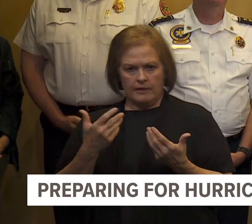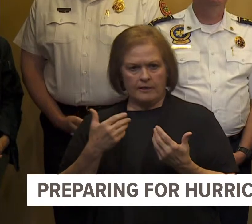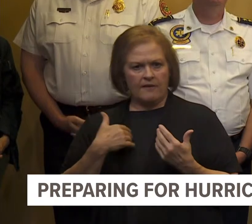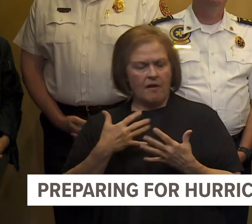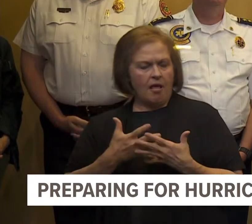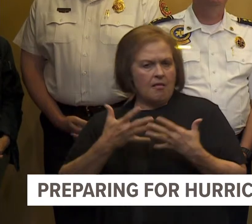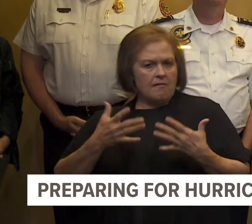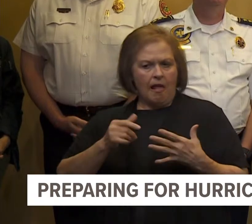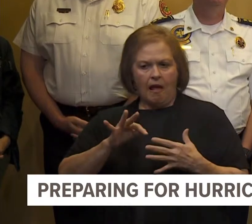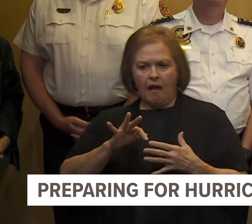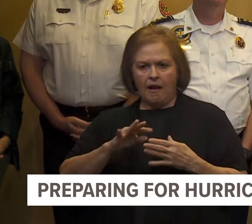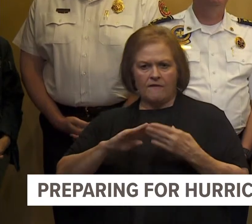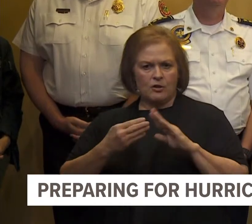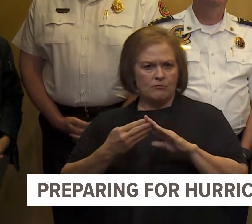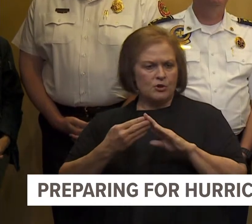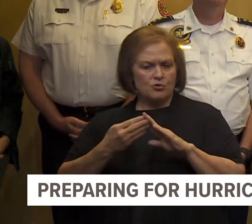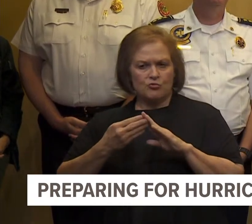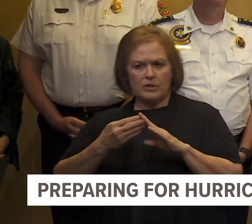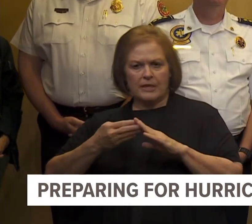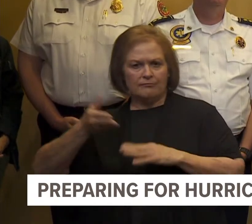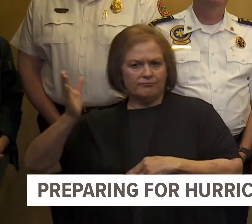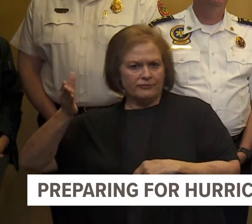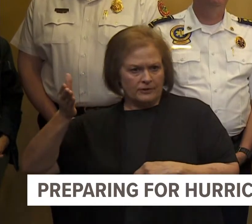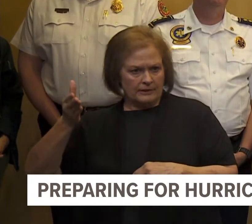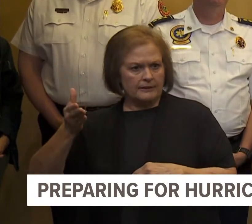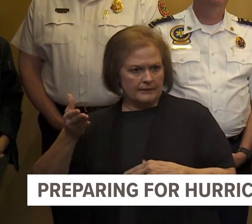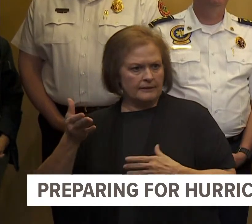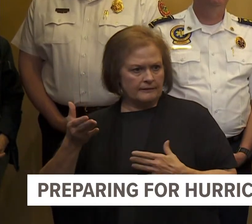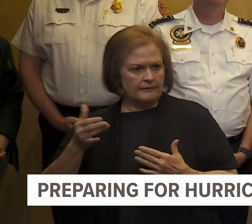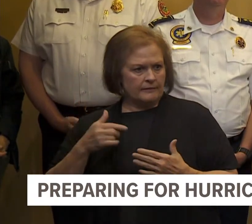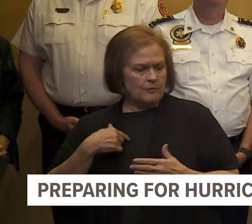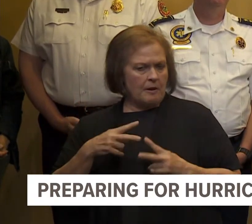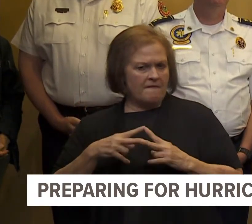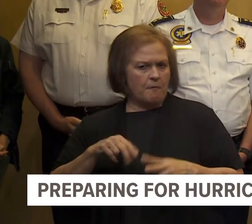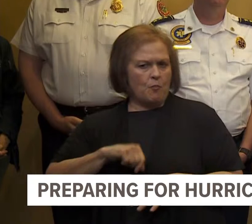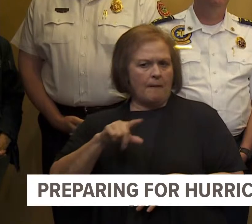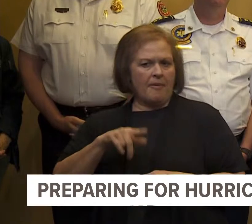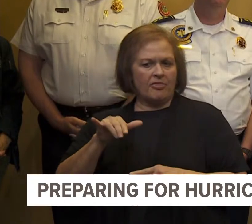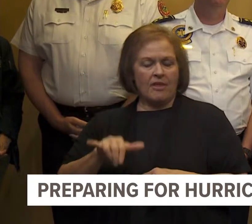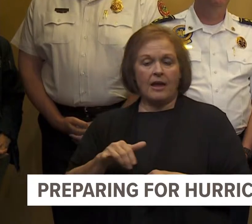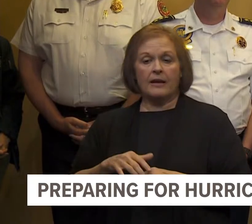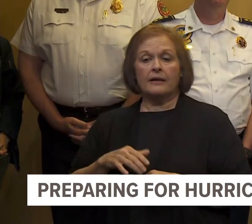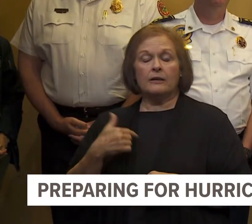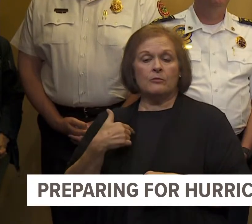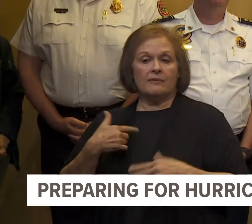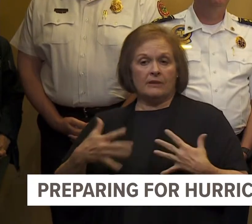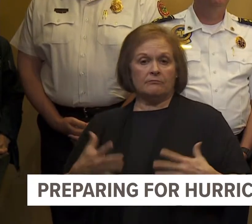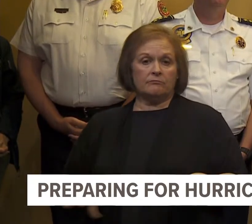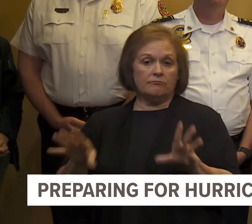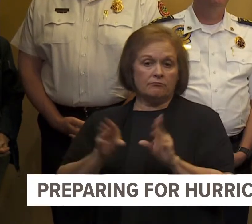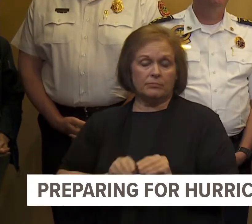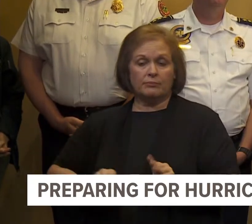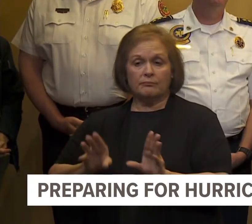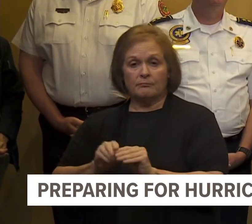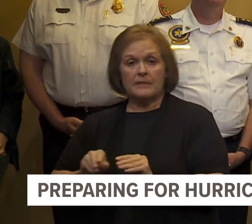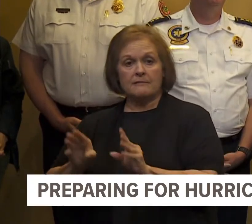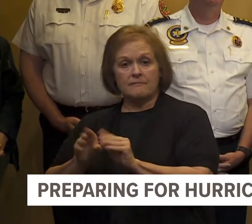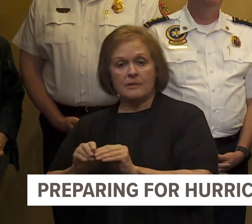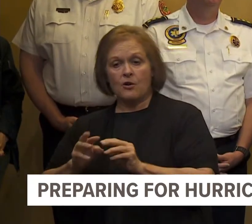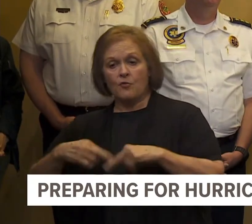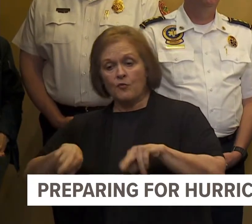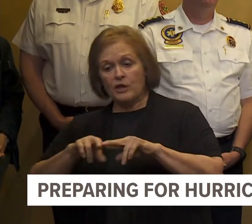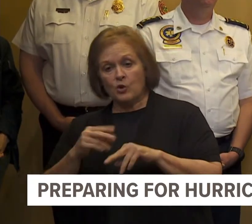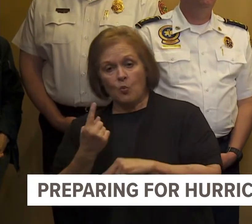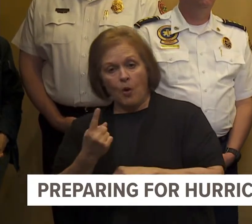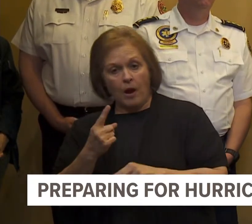community engagement in that process, which we're very proud of. We hosted a regional roundtable for the media and all of our Region